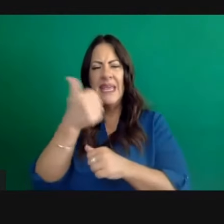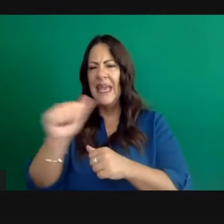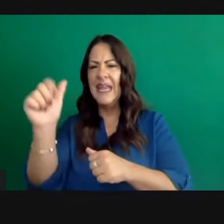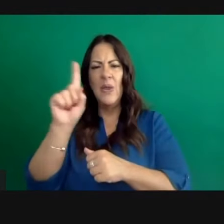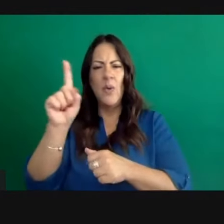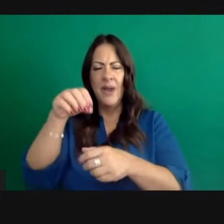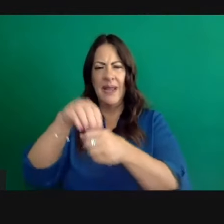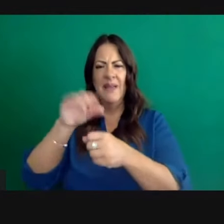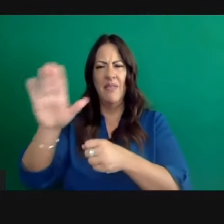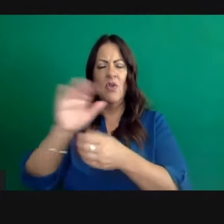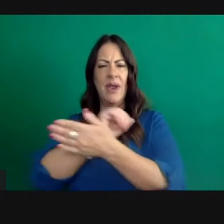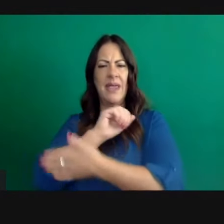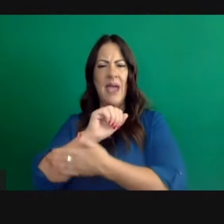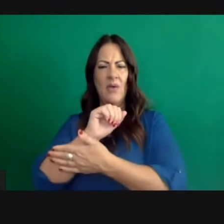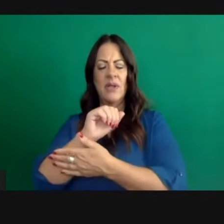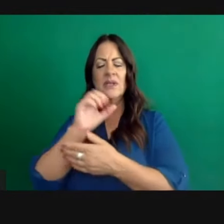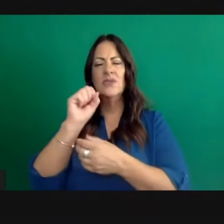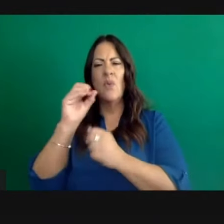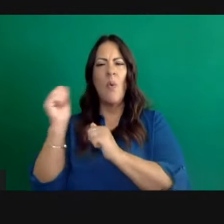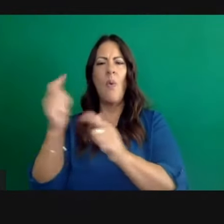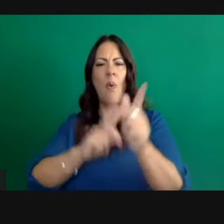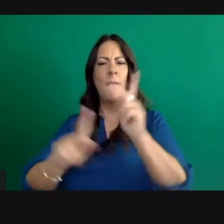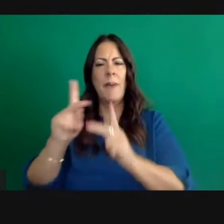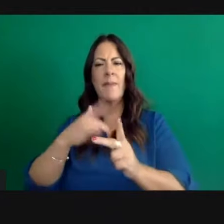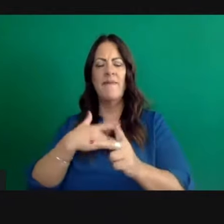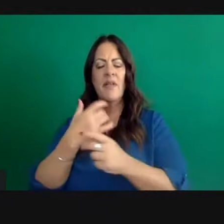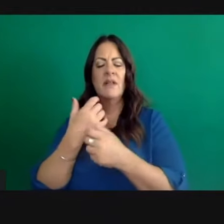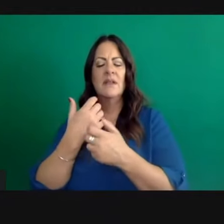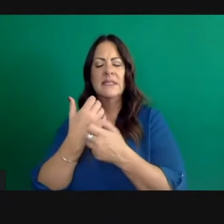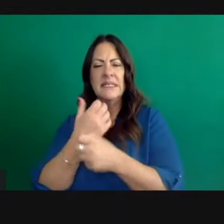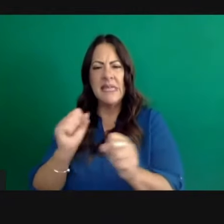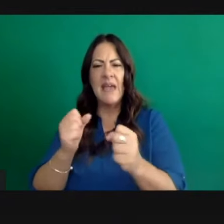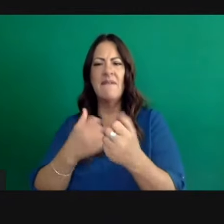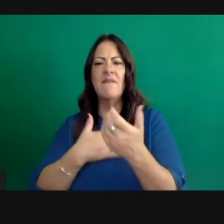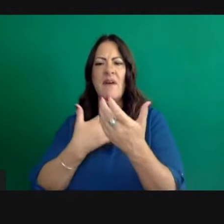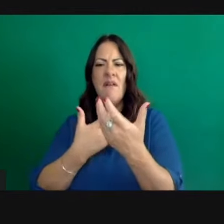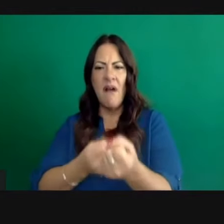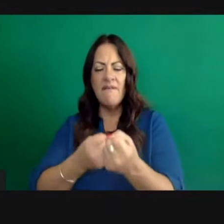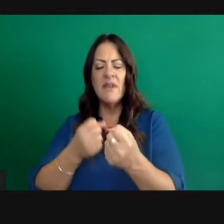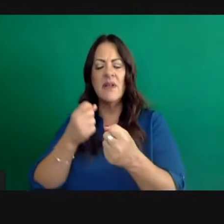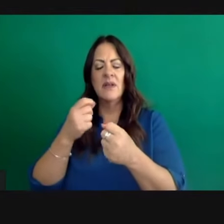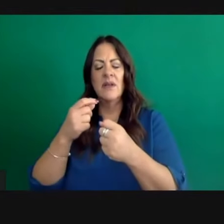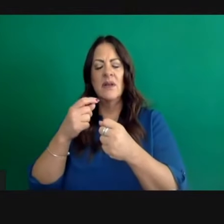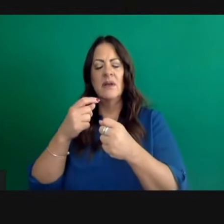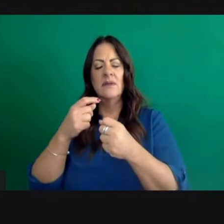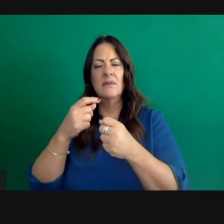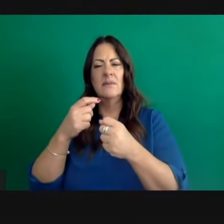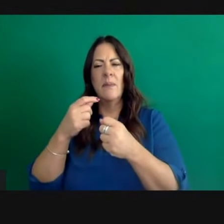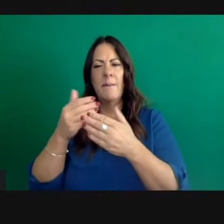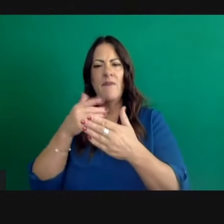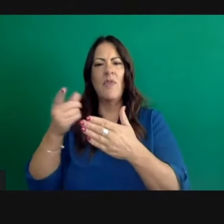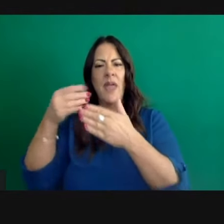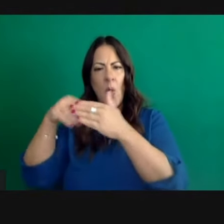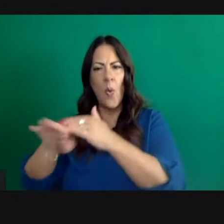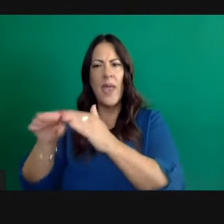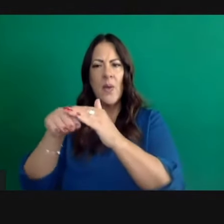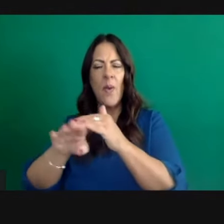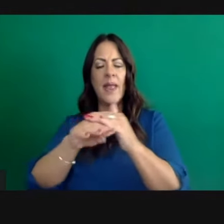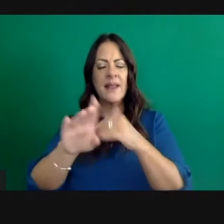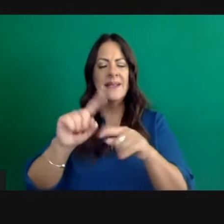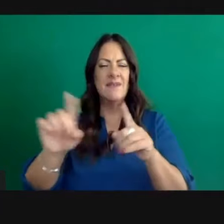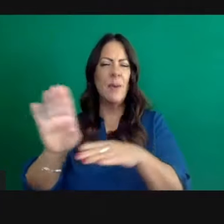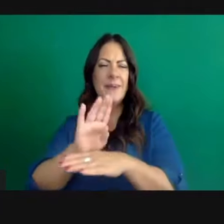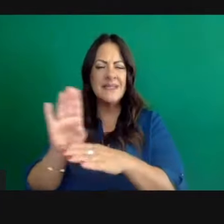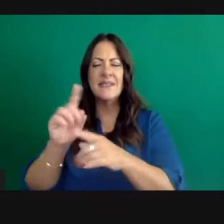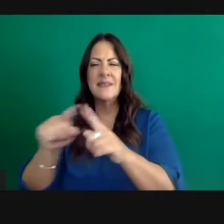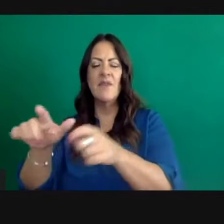the public in those counties can feel safer and more confident as they move about. To your question about hospitalizations